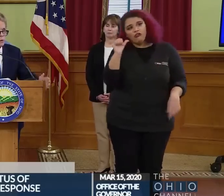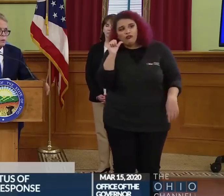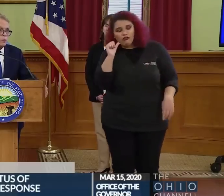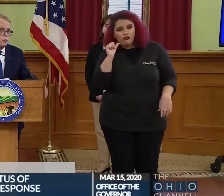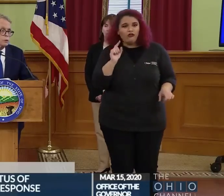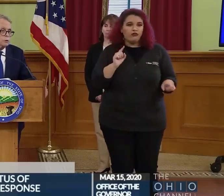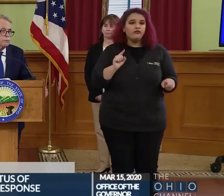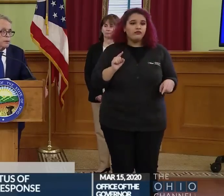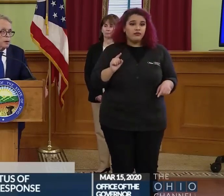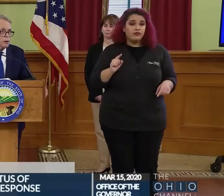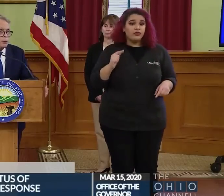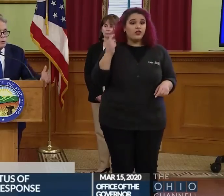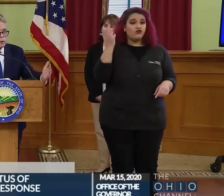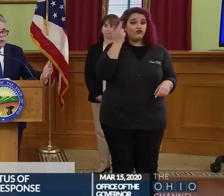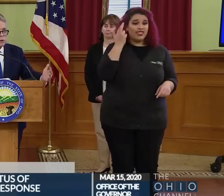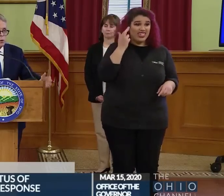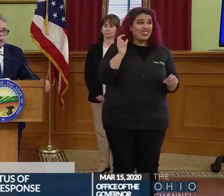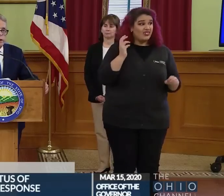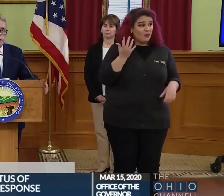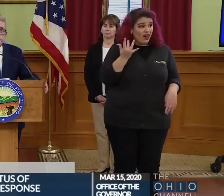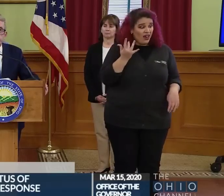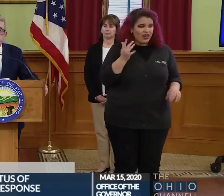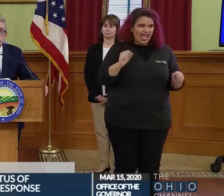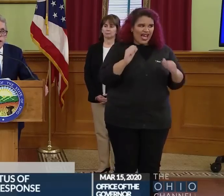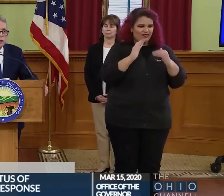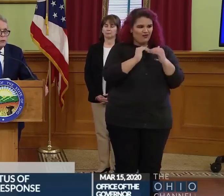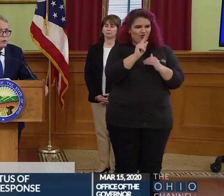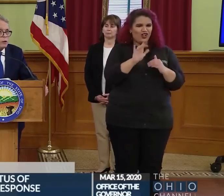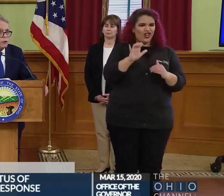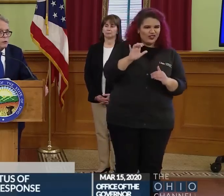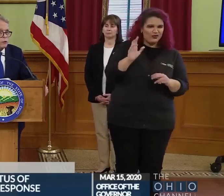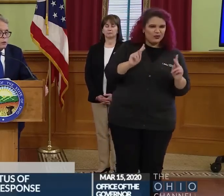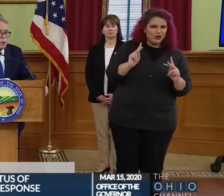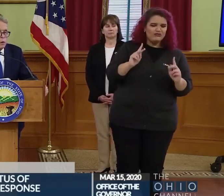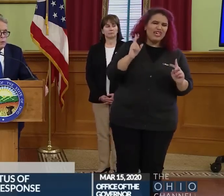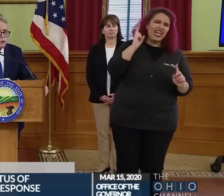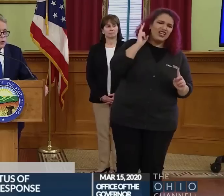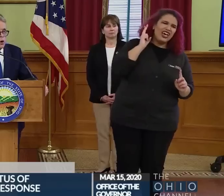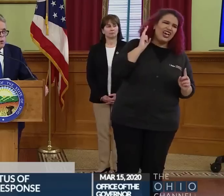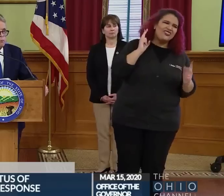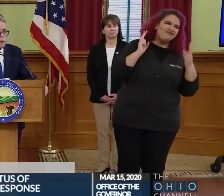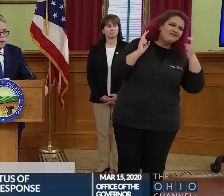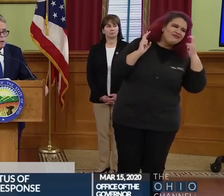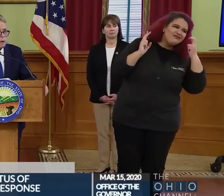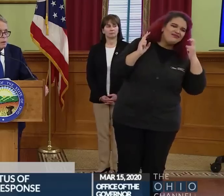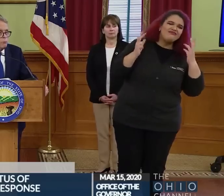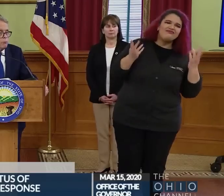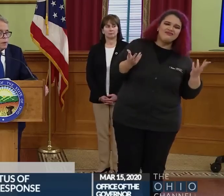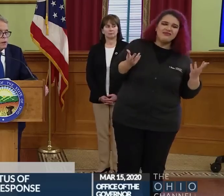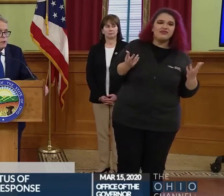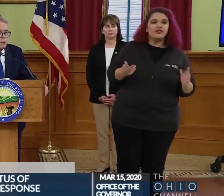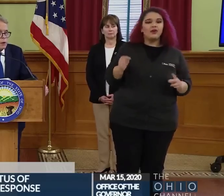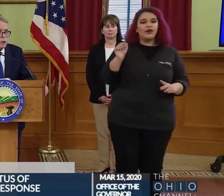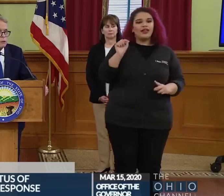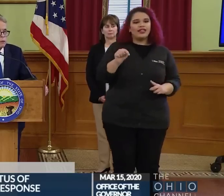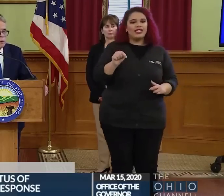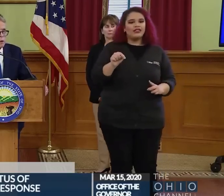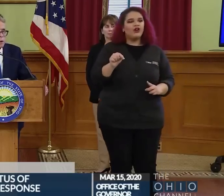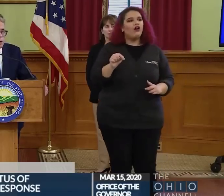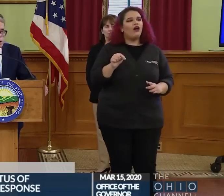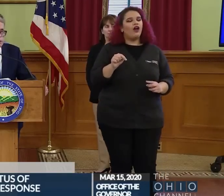Closing the schools. Going to distance learning in our higher education. So these are all big, big